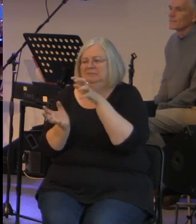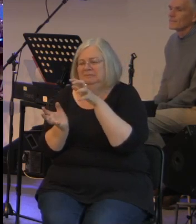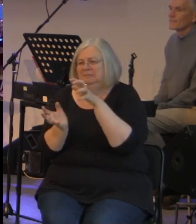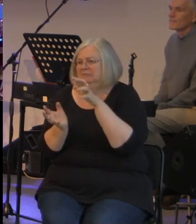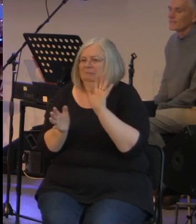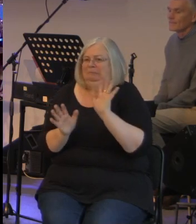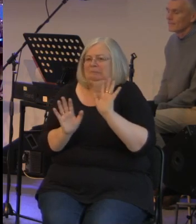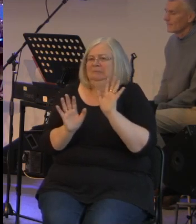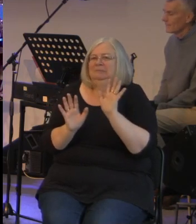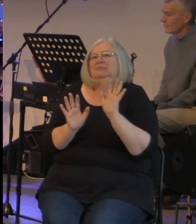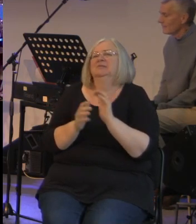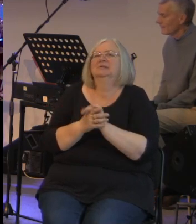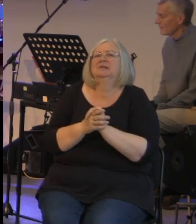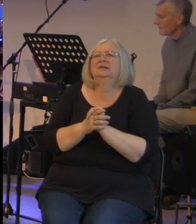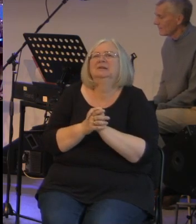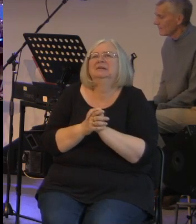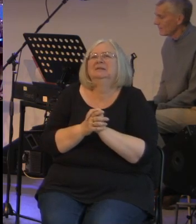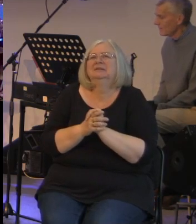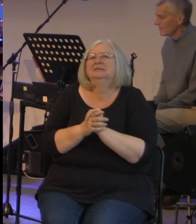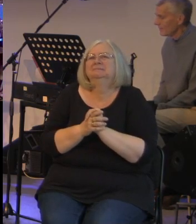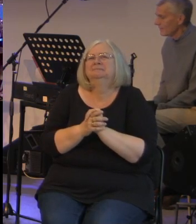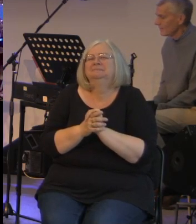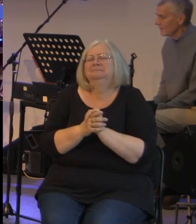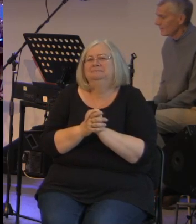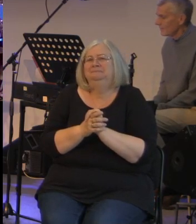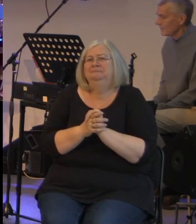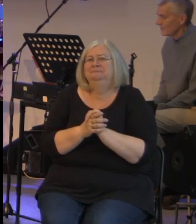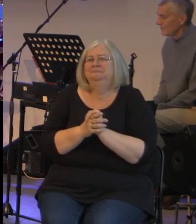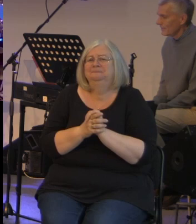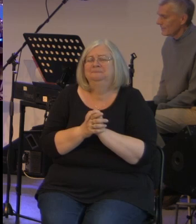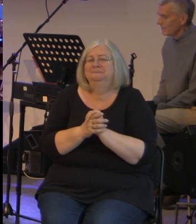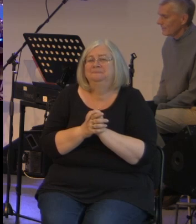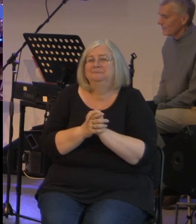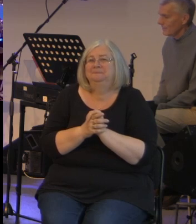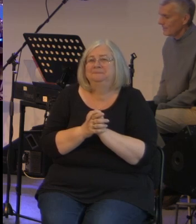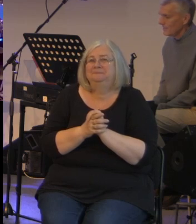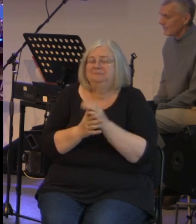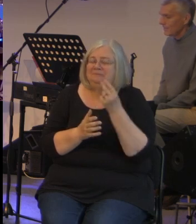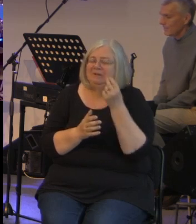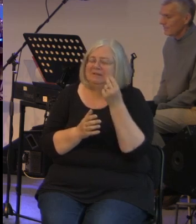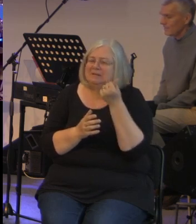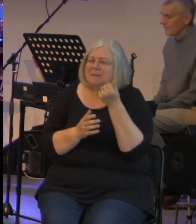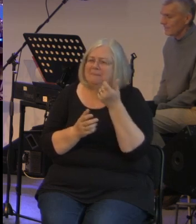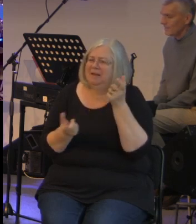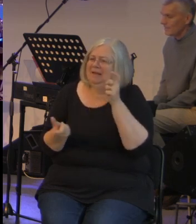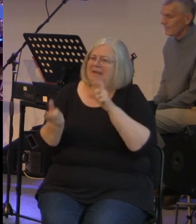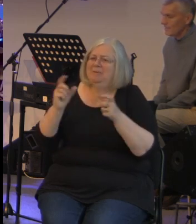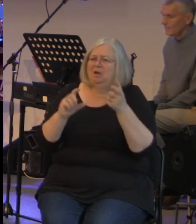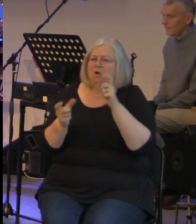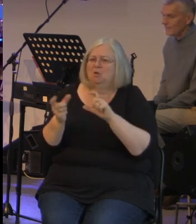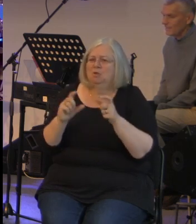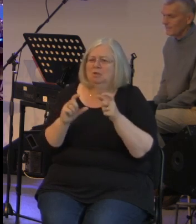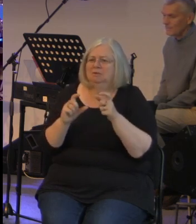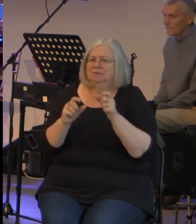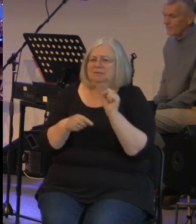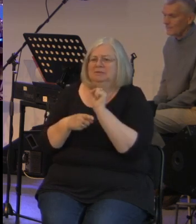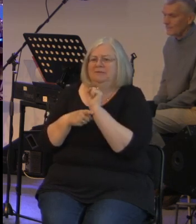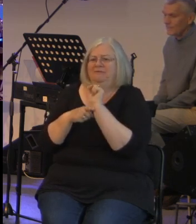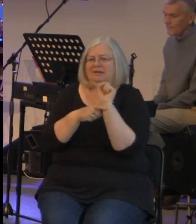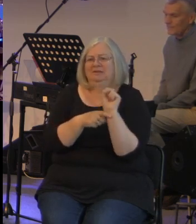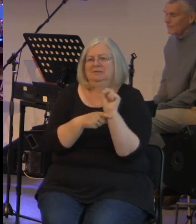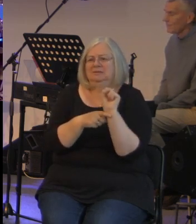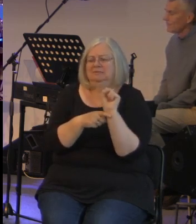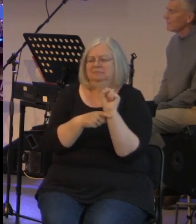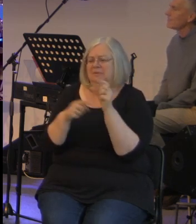well. Some of them use chemicals to defend themselves. They make their leaves